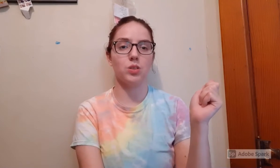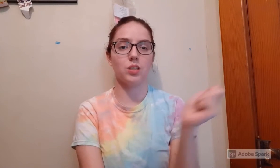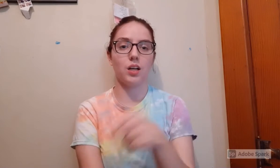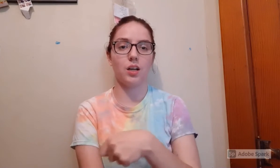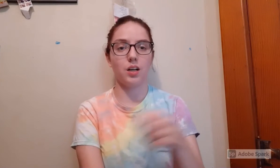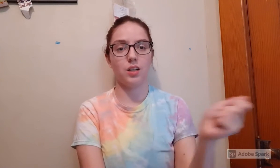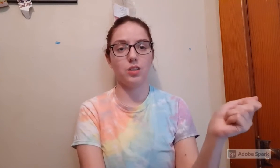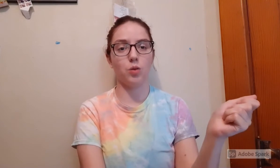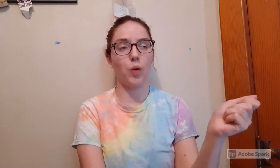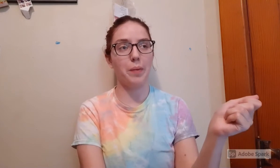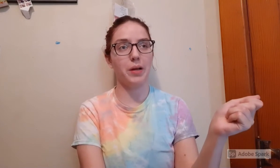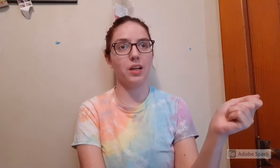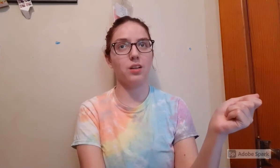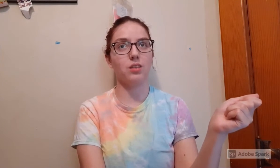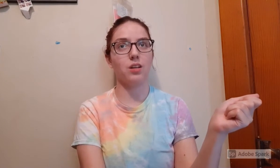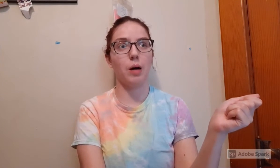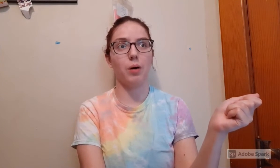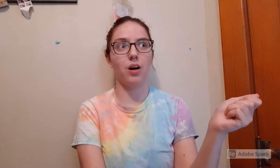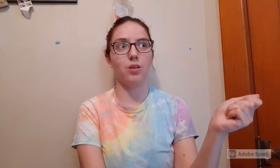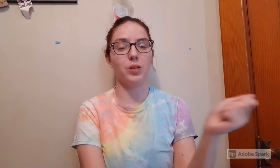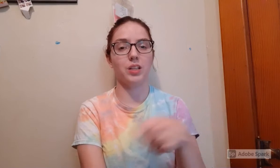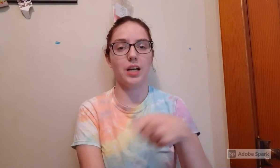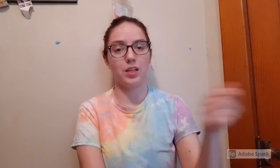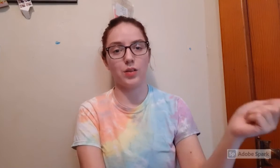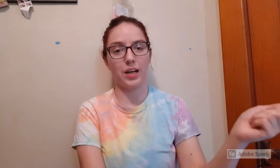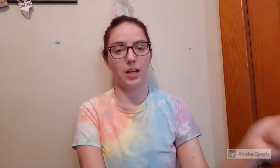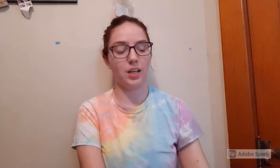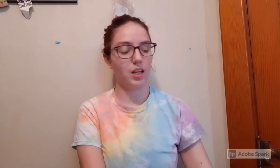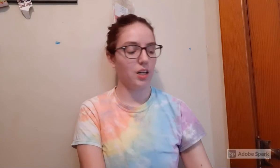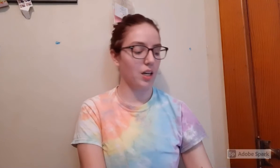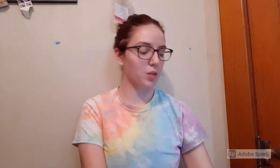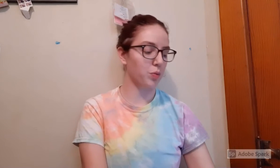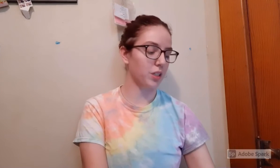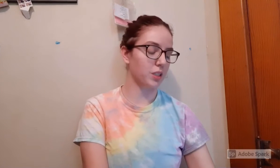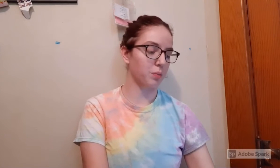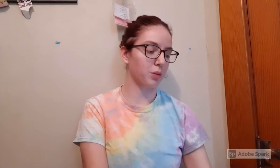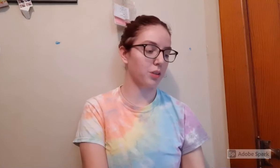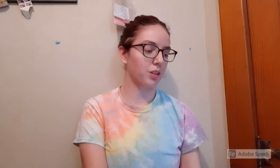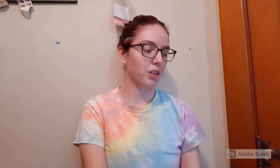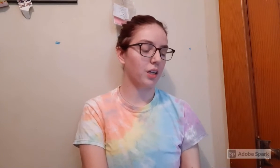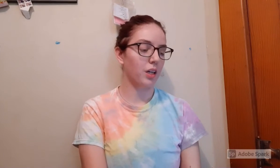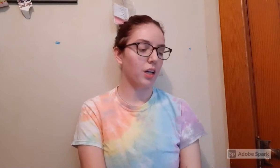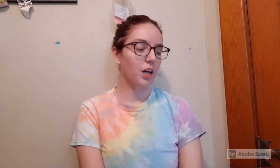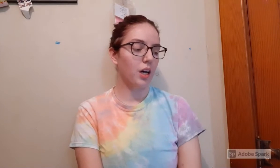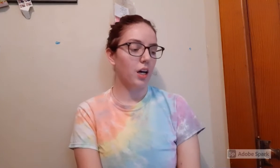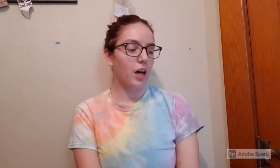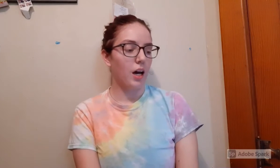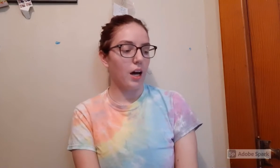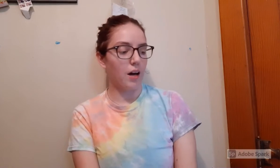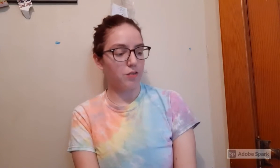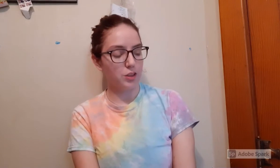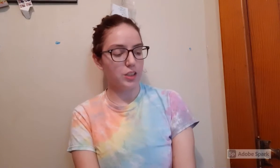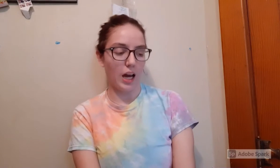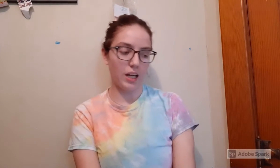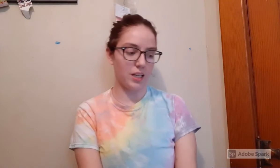like you're whapping a ball with a tennis racket. It's pretty simple. After